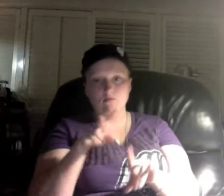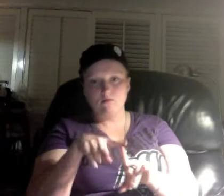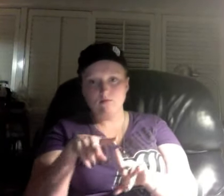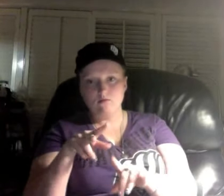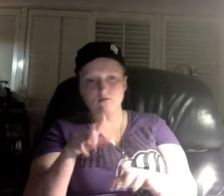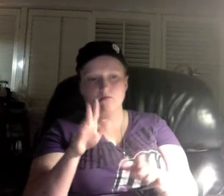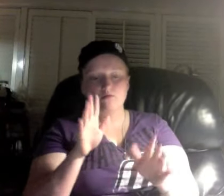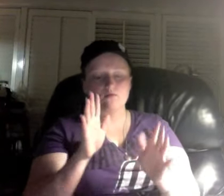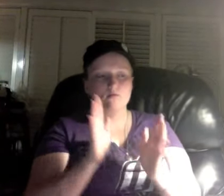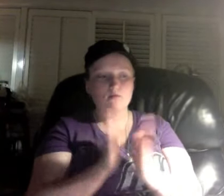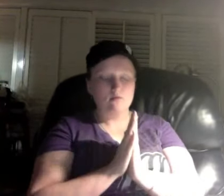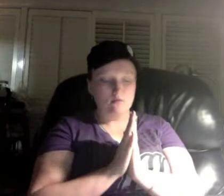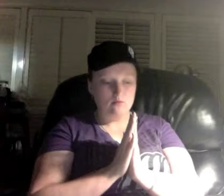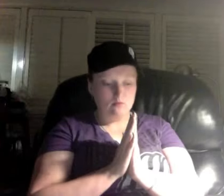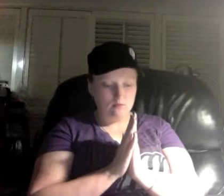about like how to improve on that.